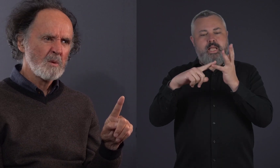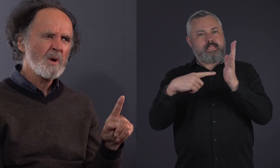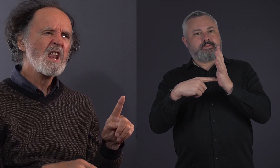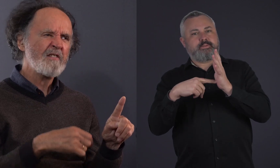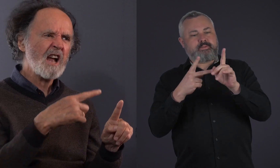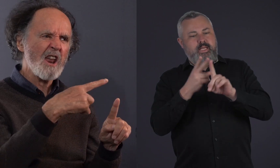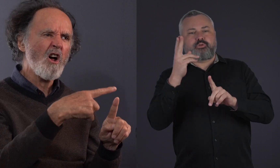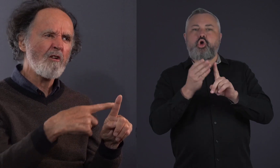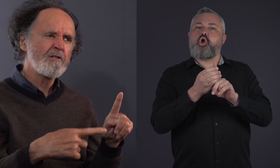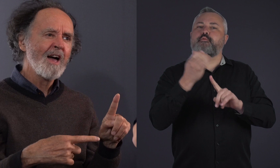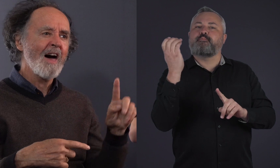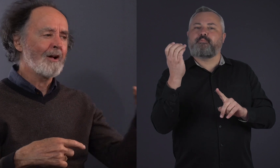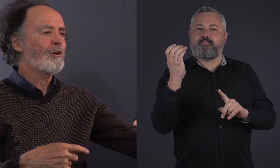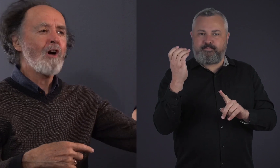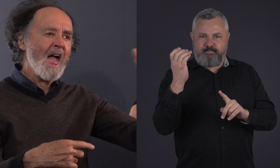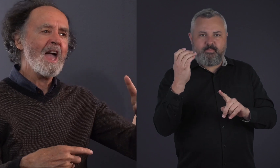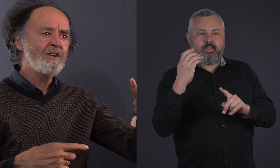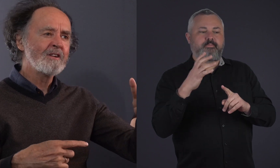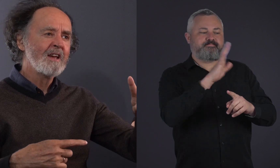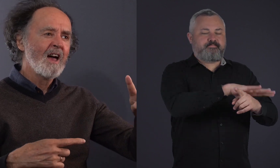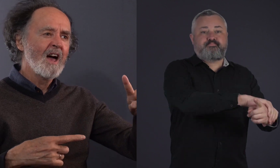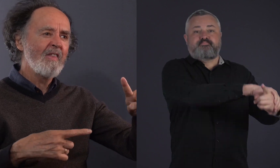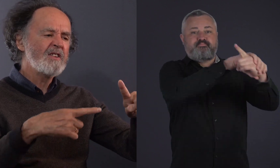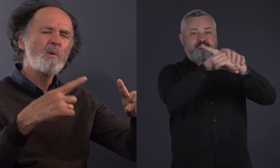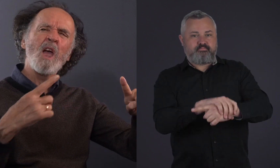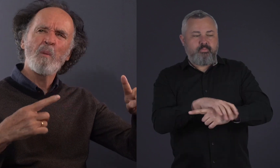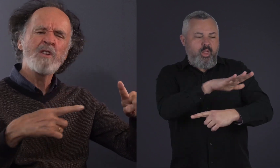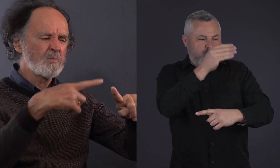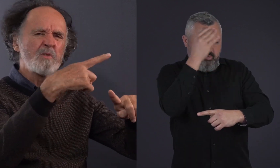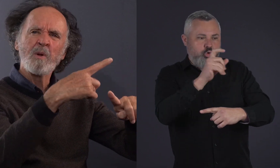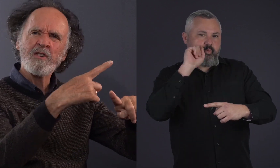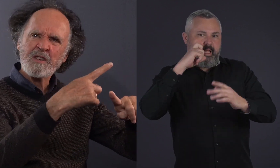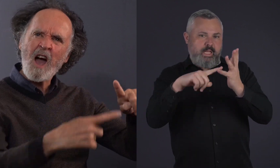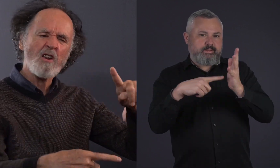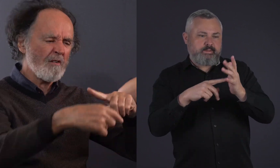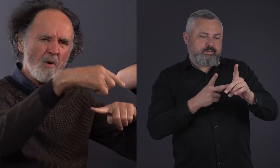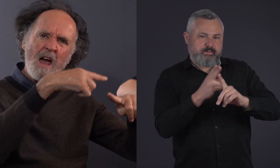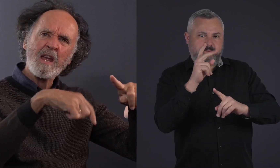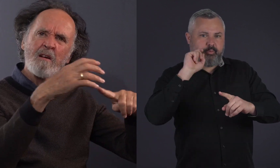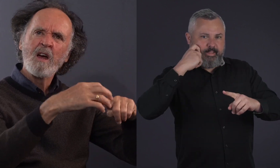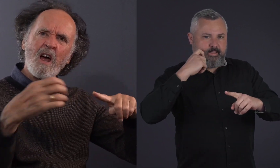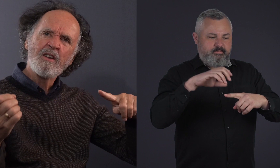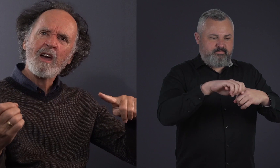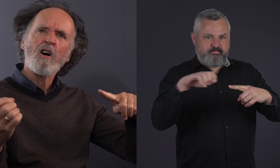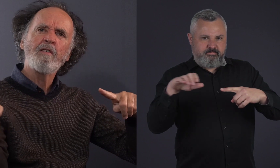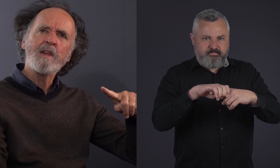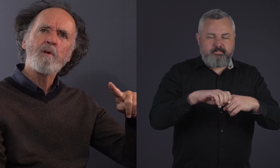We're going to have to cut it off. And they got her hand and they said, yeah, we'll just cut it off around here, take it off and then